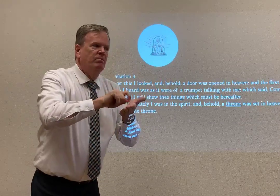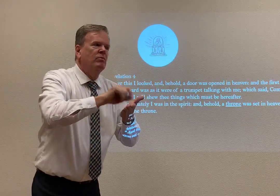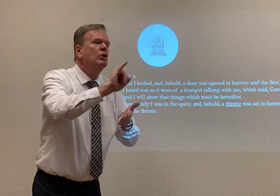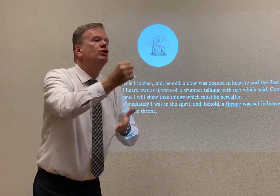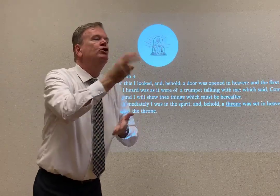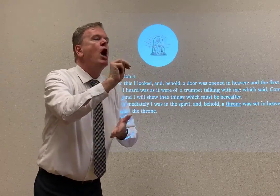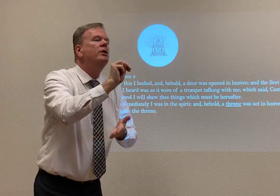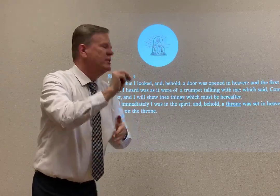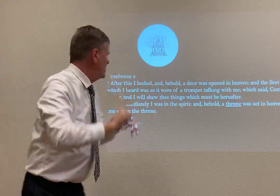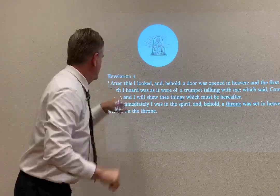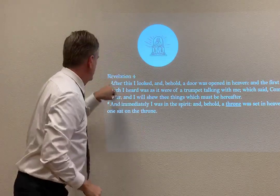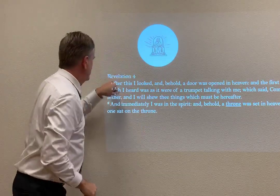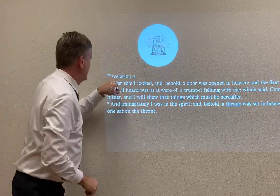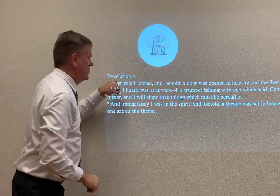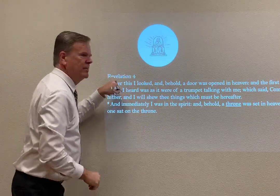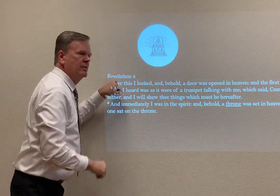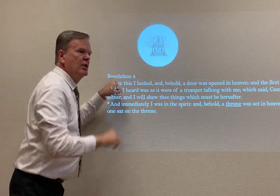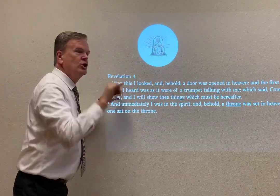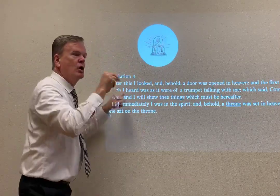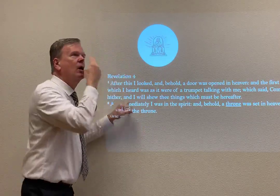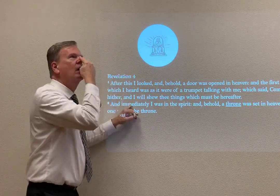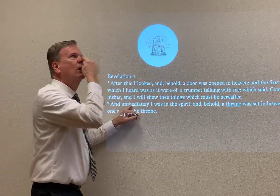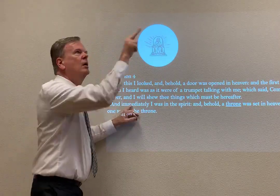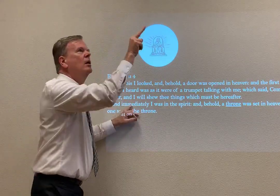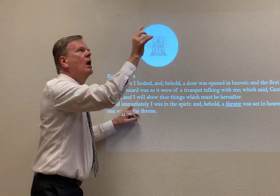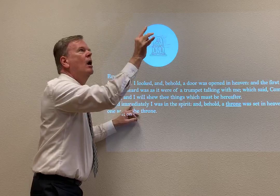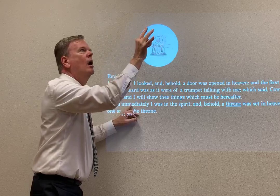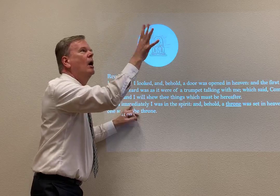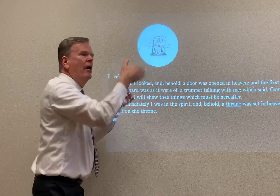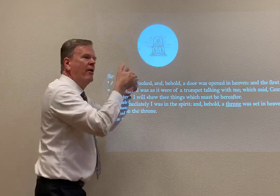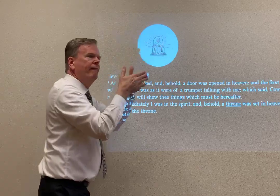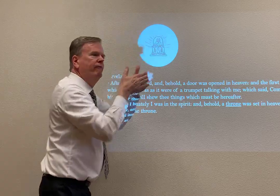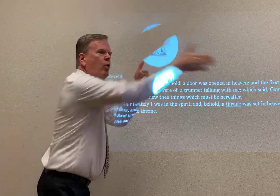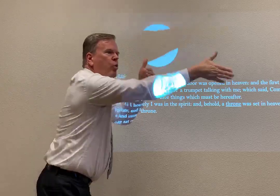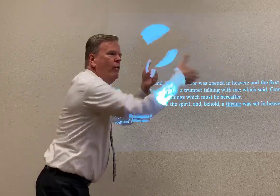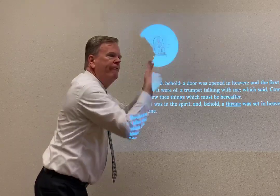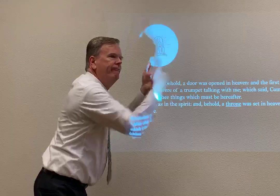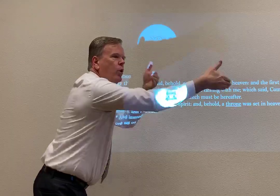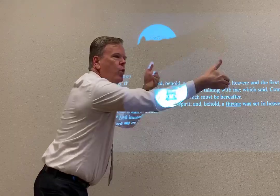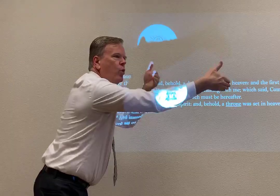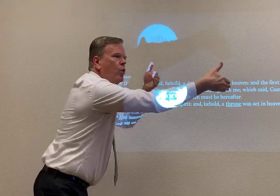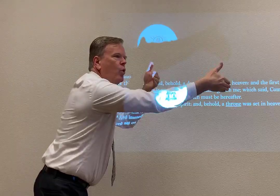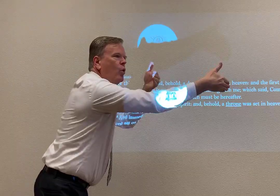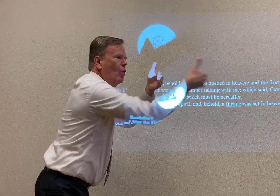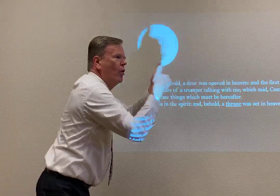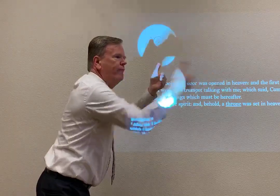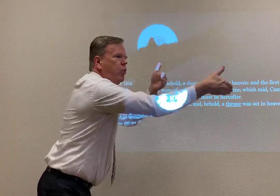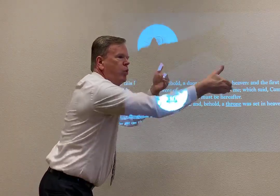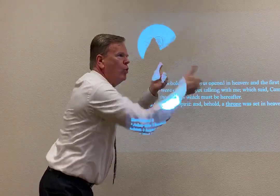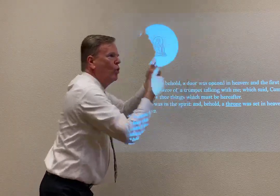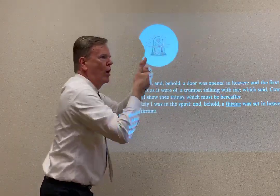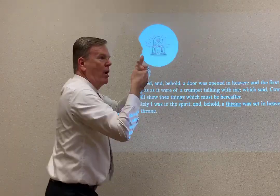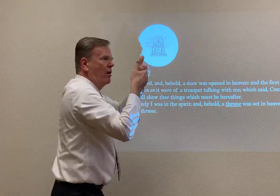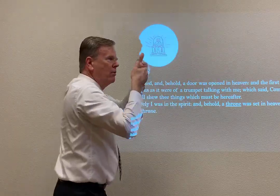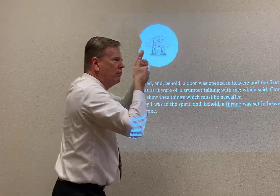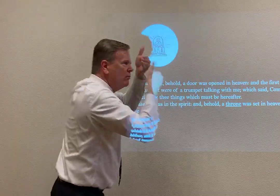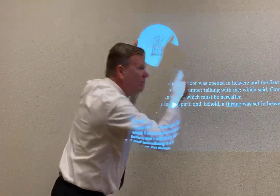No, the angels didn't write this. John wrote this. John, in the book of Revelation, was written by John. And this is a lot of prophecies of things to